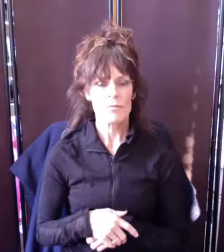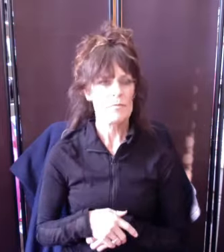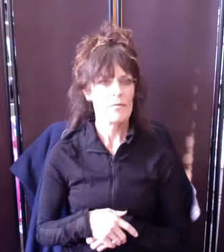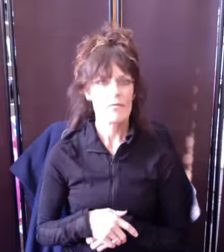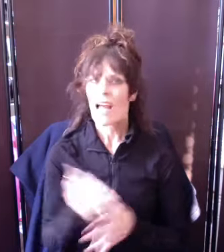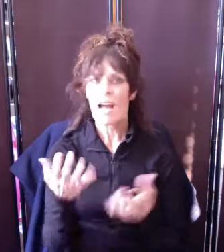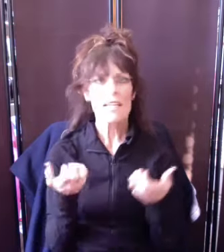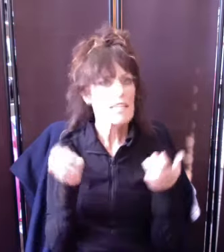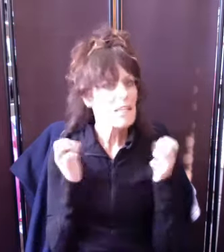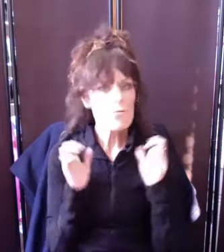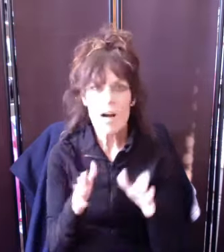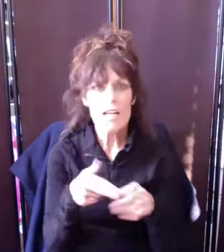to quit drinking. You know,